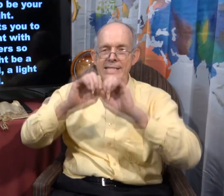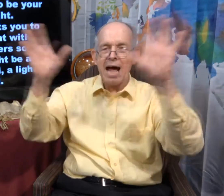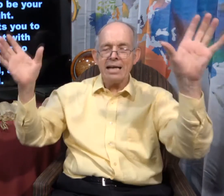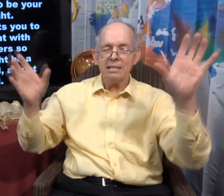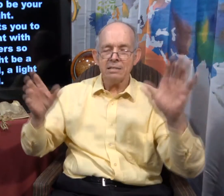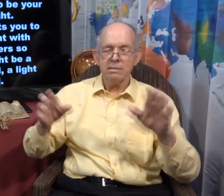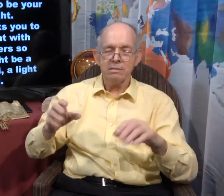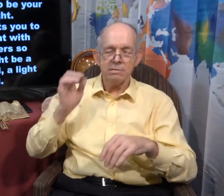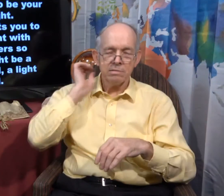night.